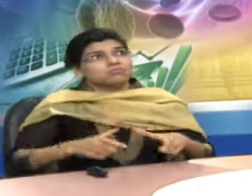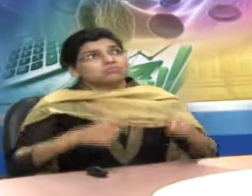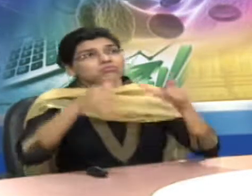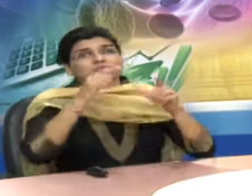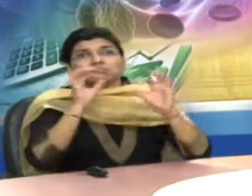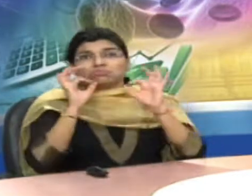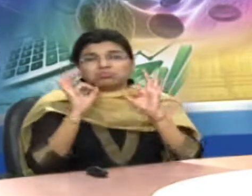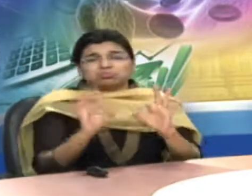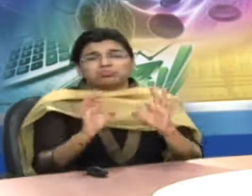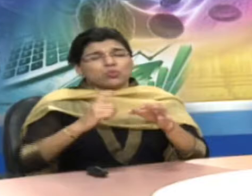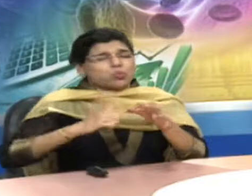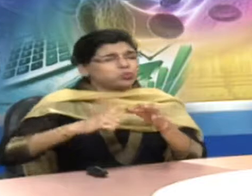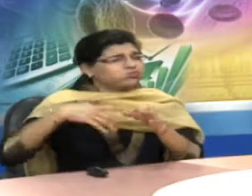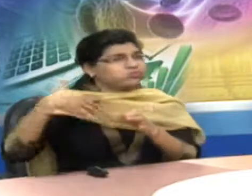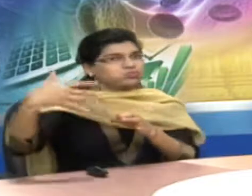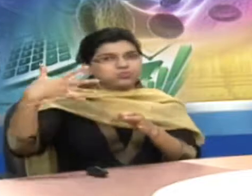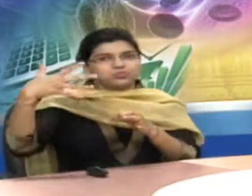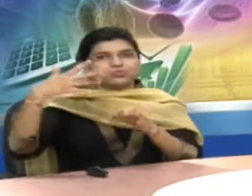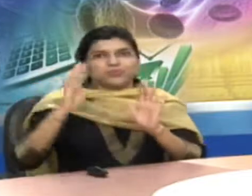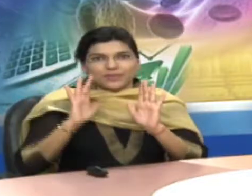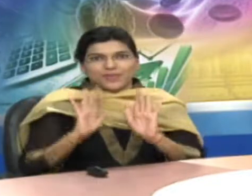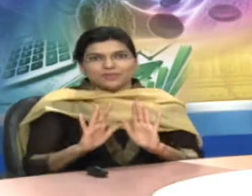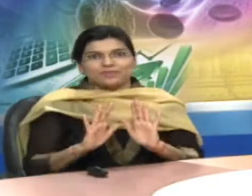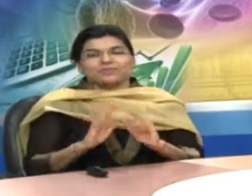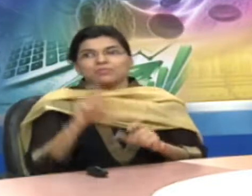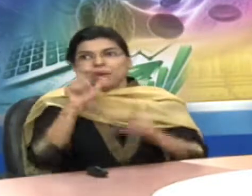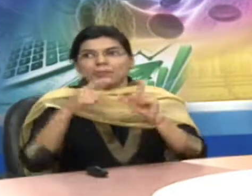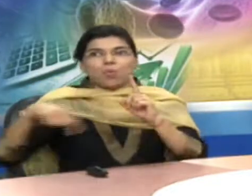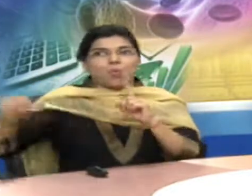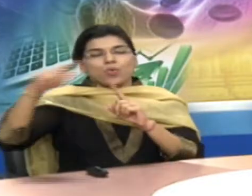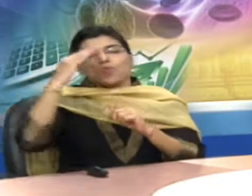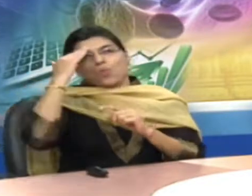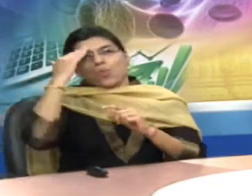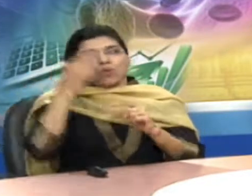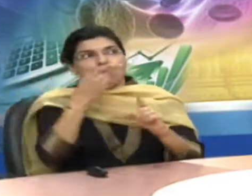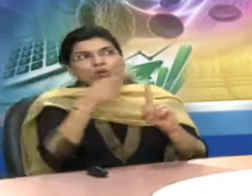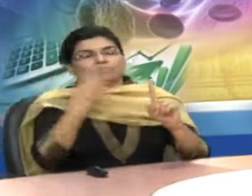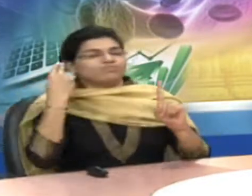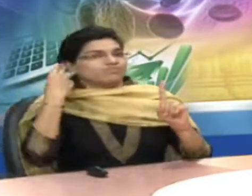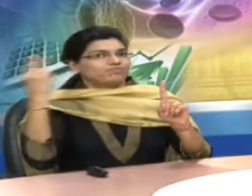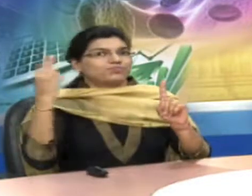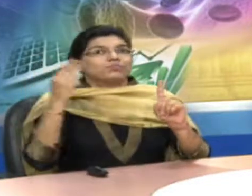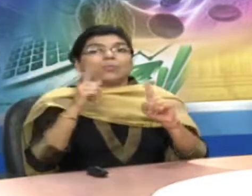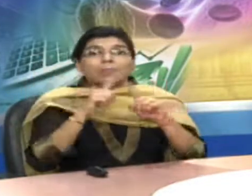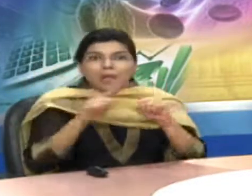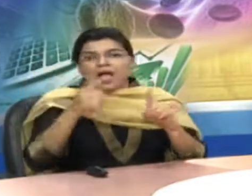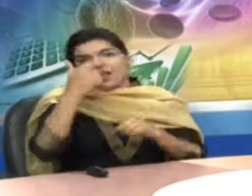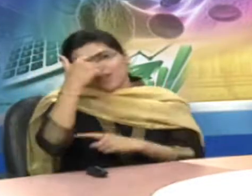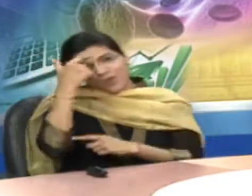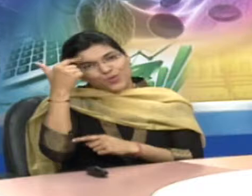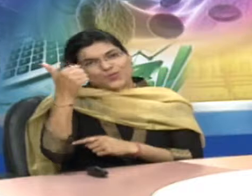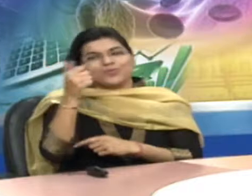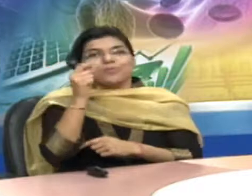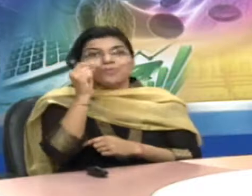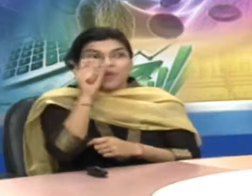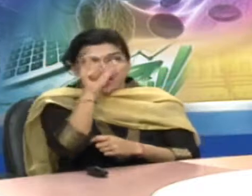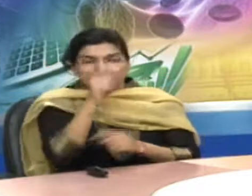as this was world's one of the most glamorous hotel and famous